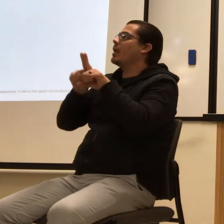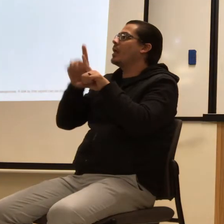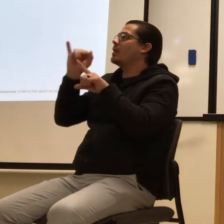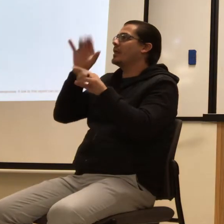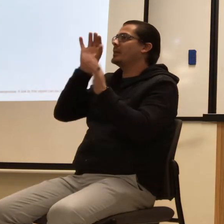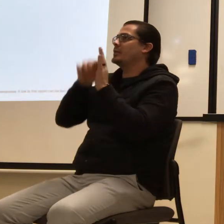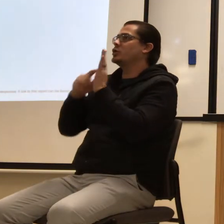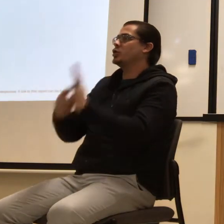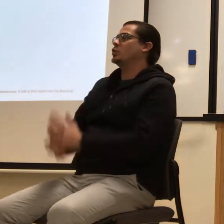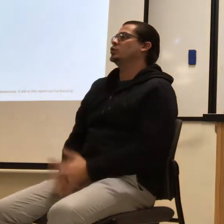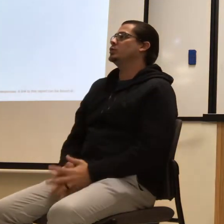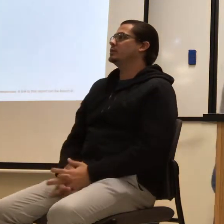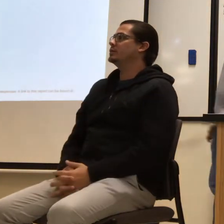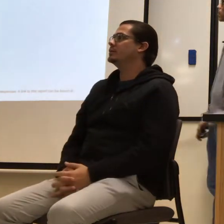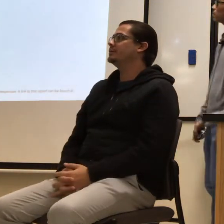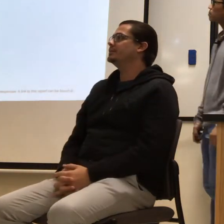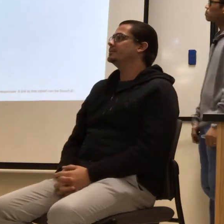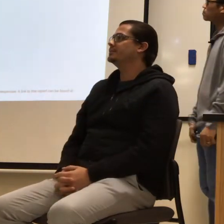shows.